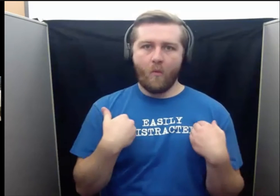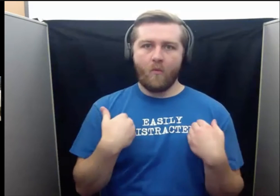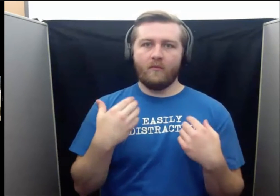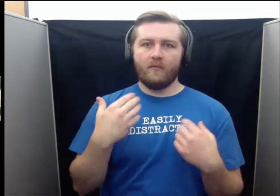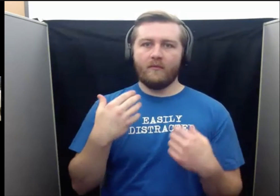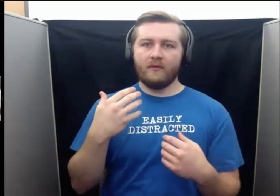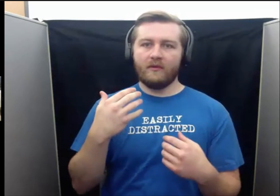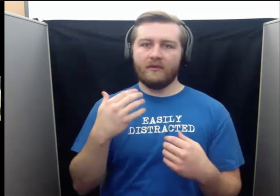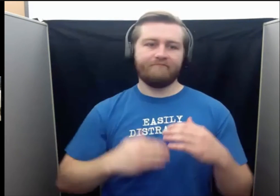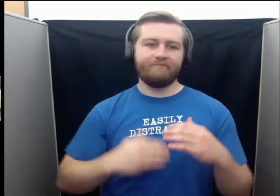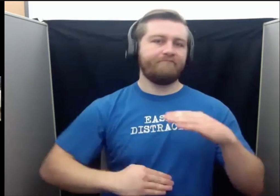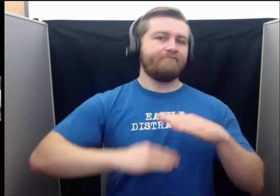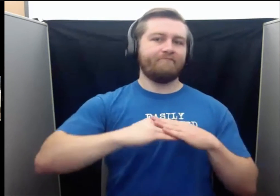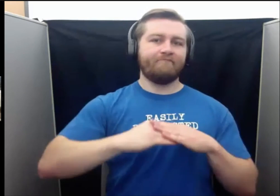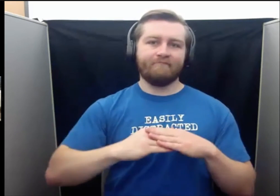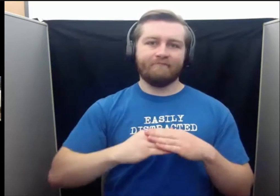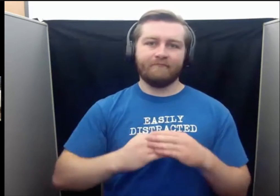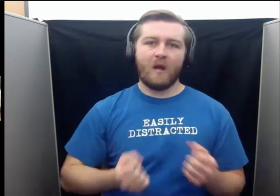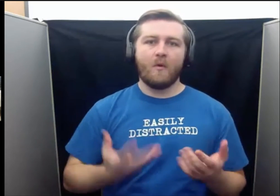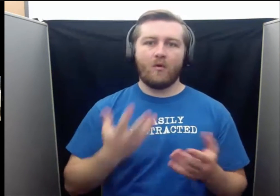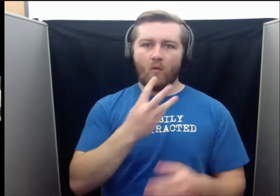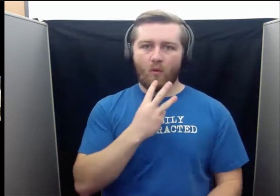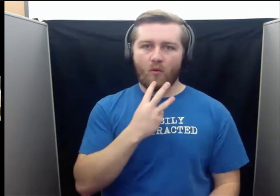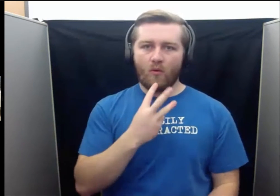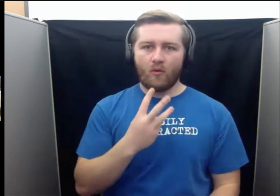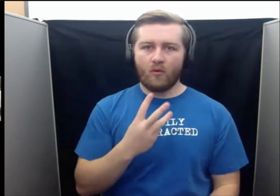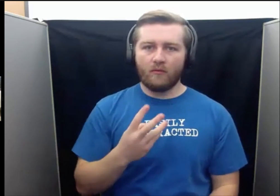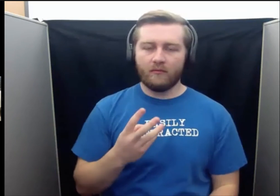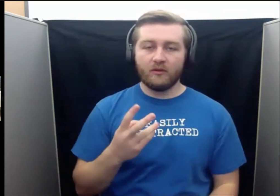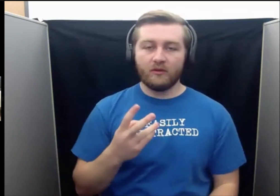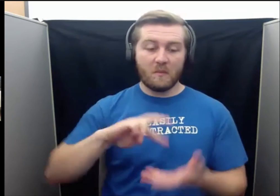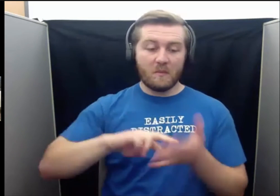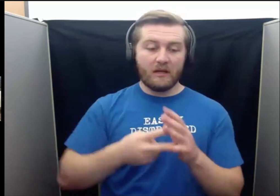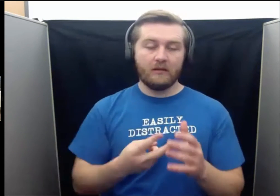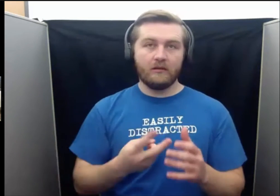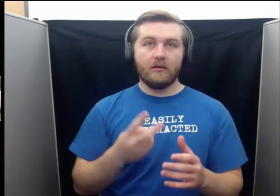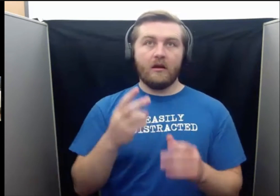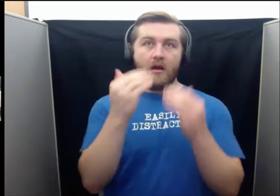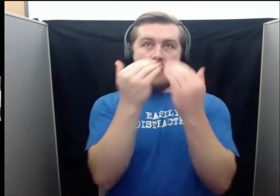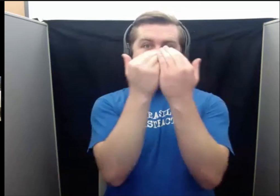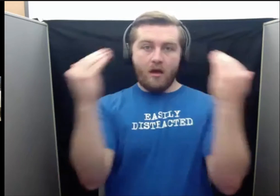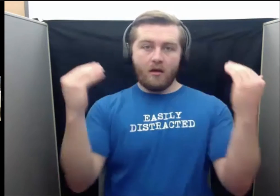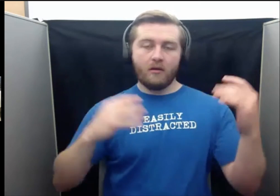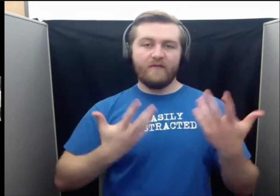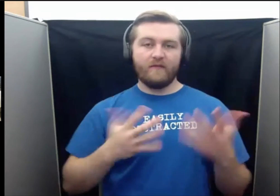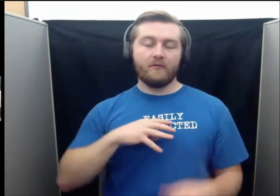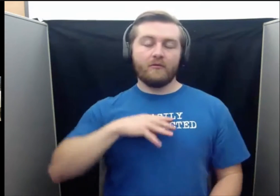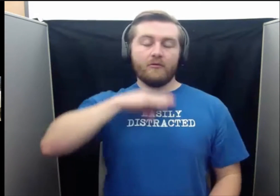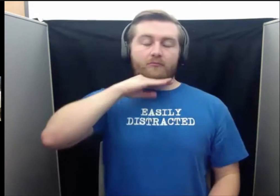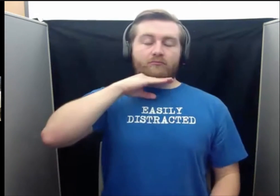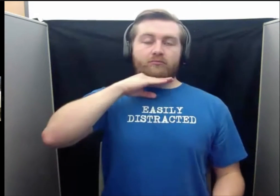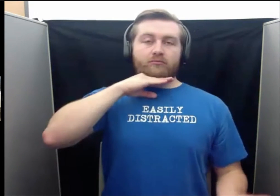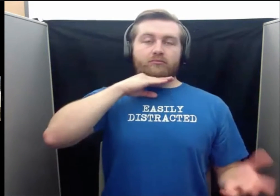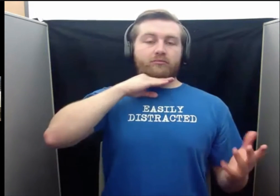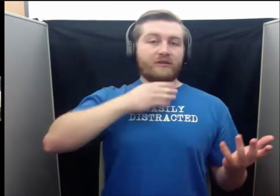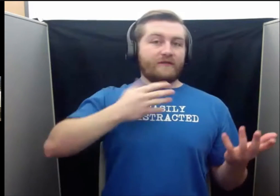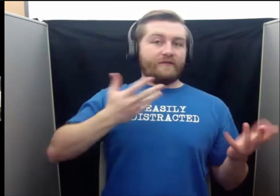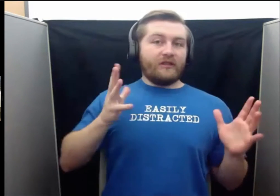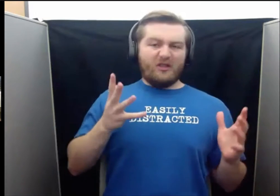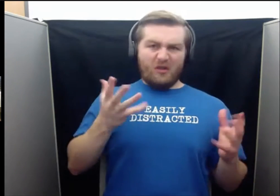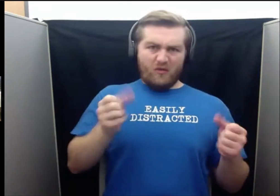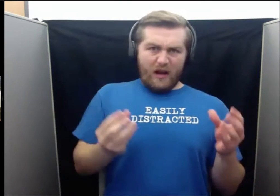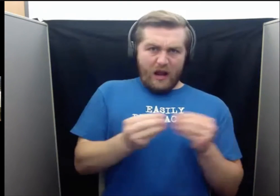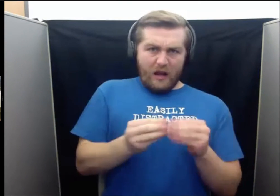point where it loses its ability to hold water vapor, what does it do?